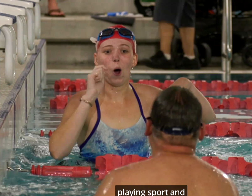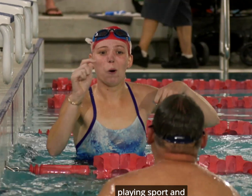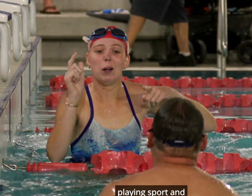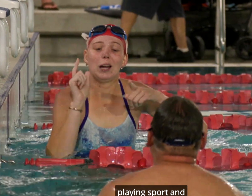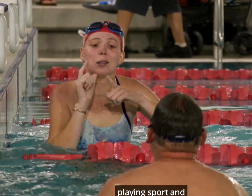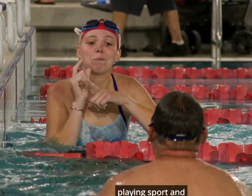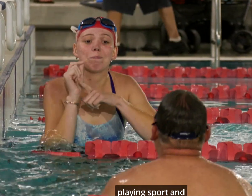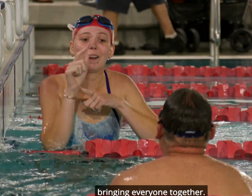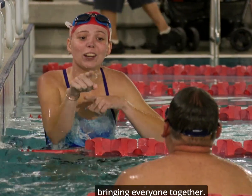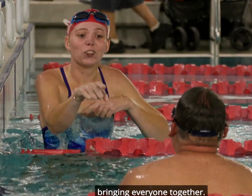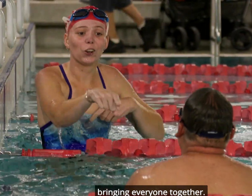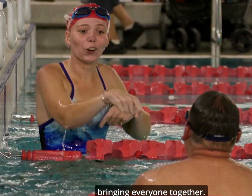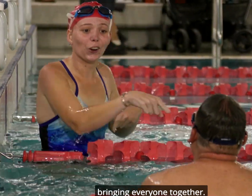Playing sport and bringing everyone together